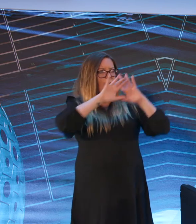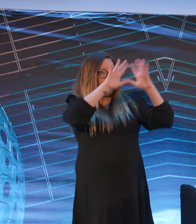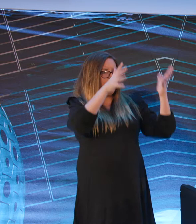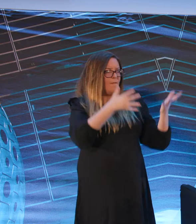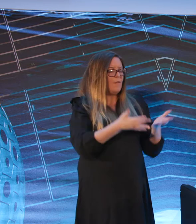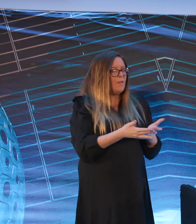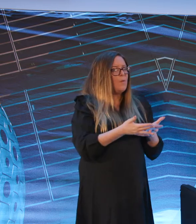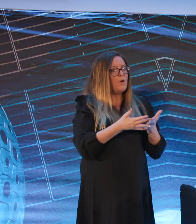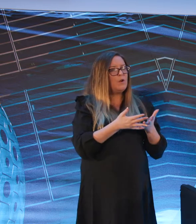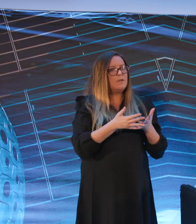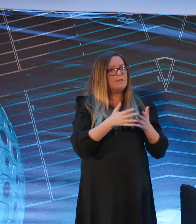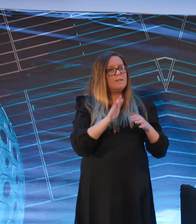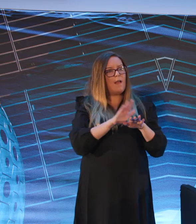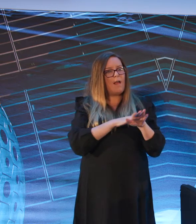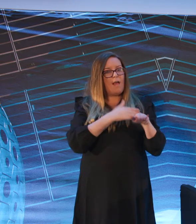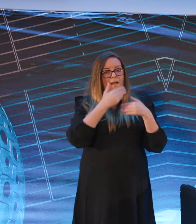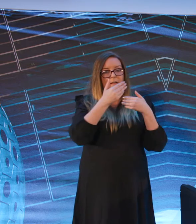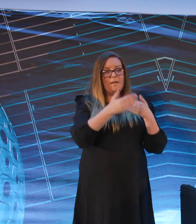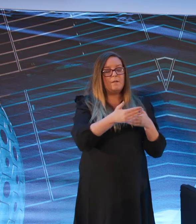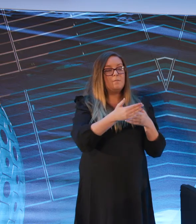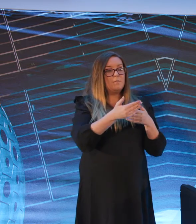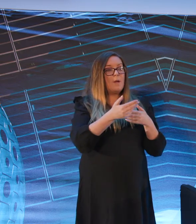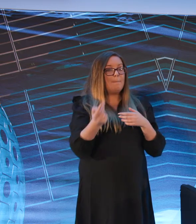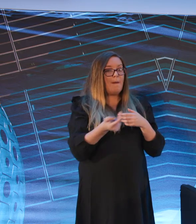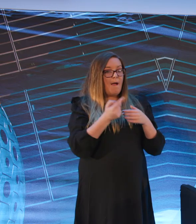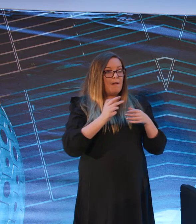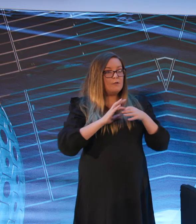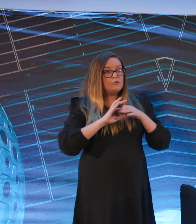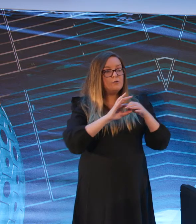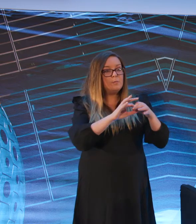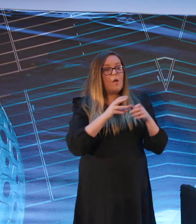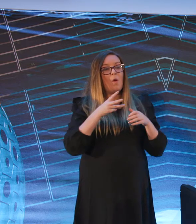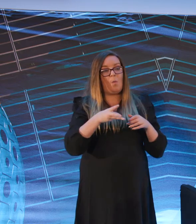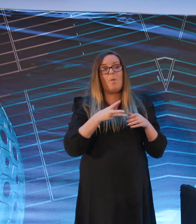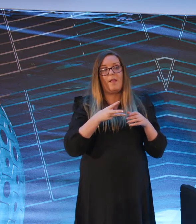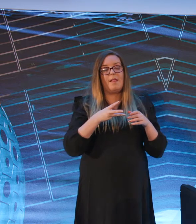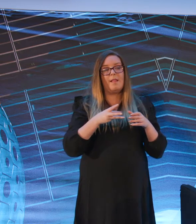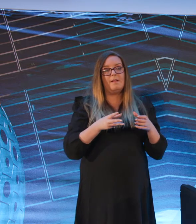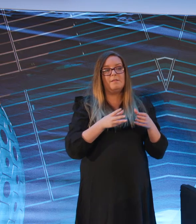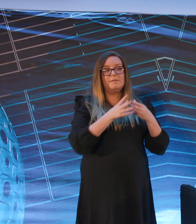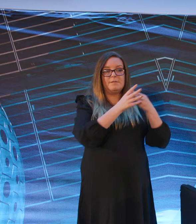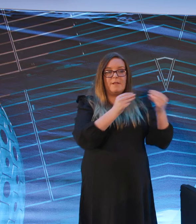research partnerships that position us to contribute to global challenges.